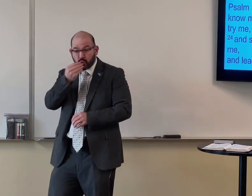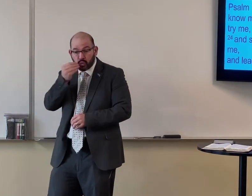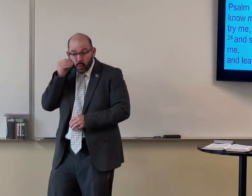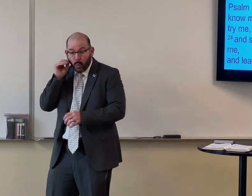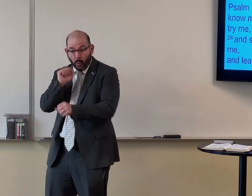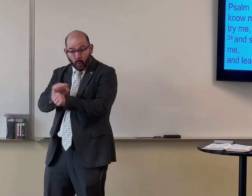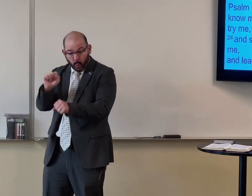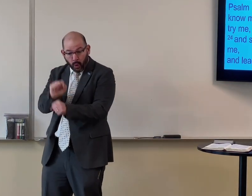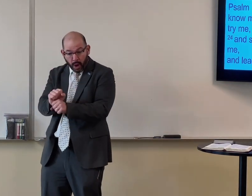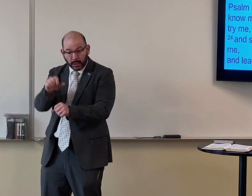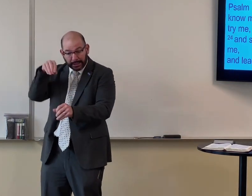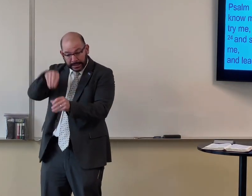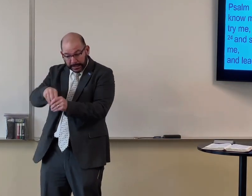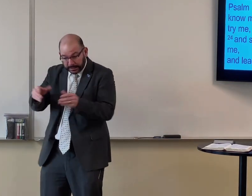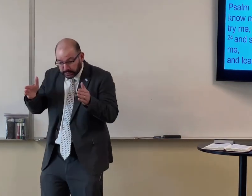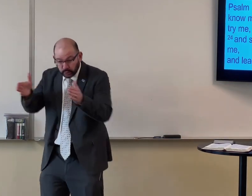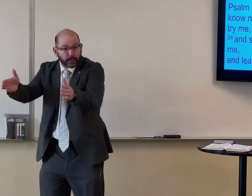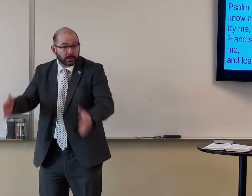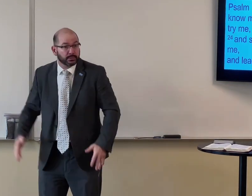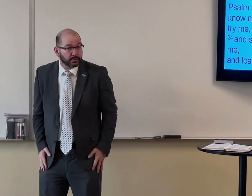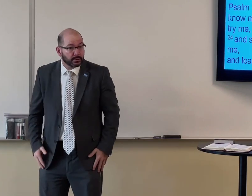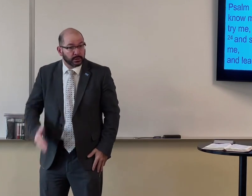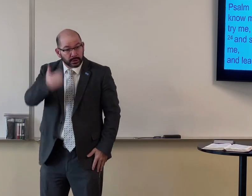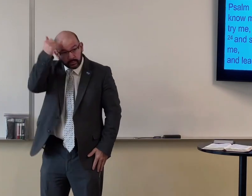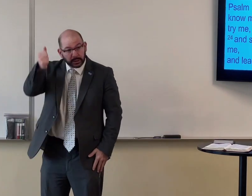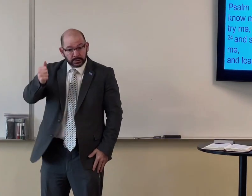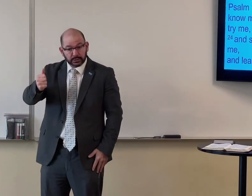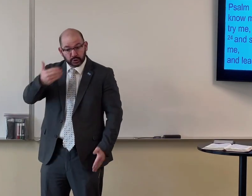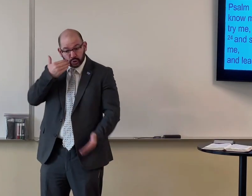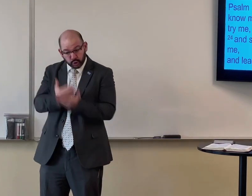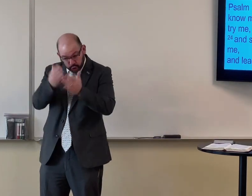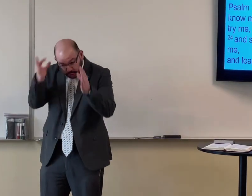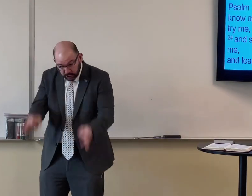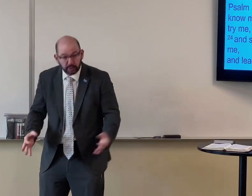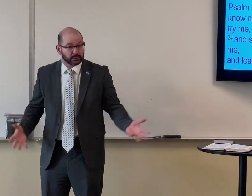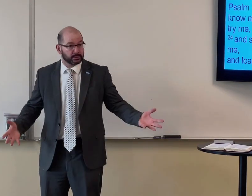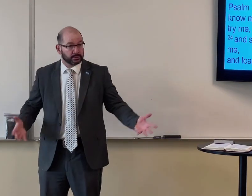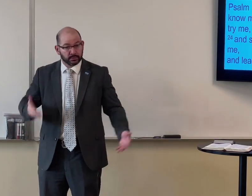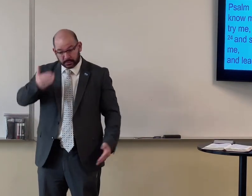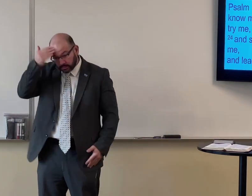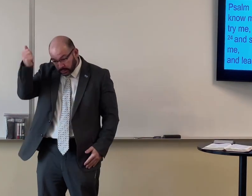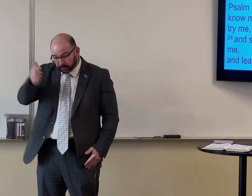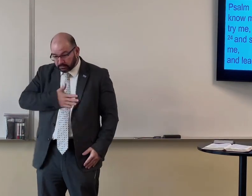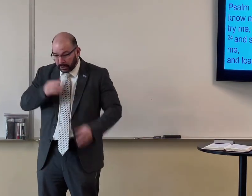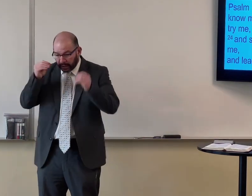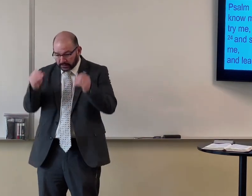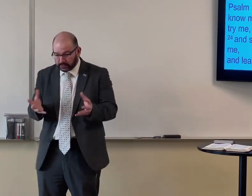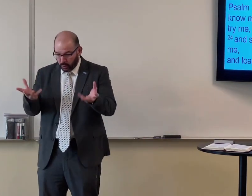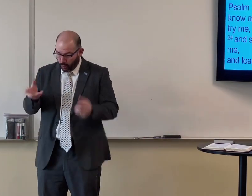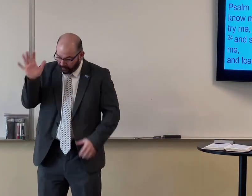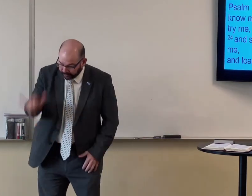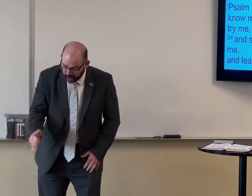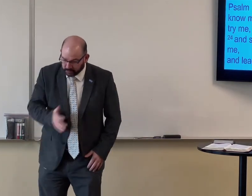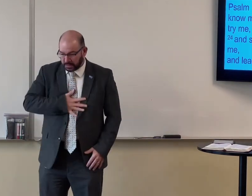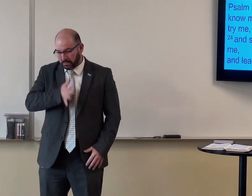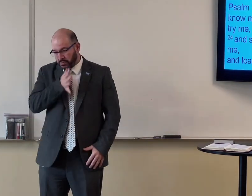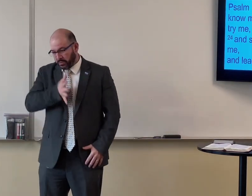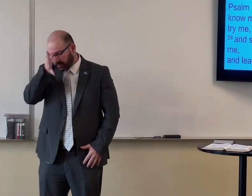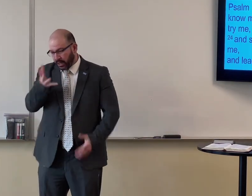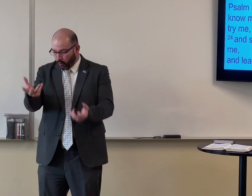I will do homework in the road, right? That's a good decision for me, right? I want to stay right there.